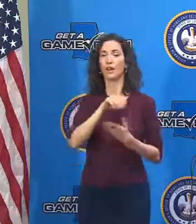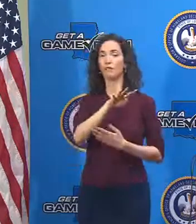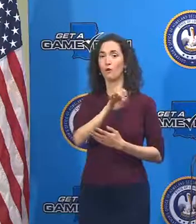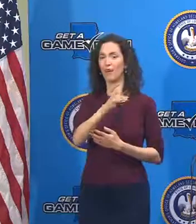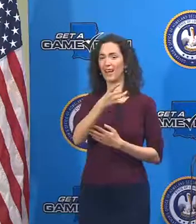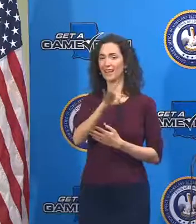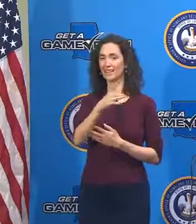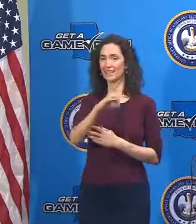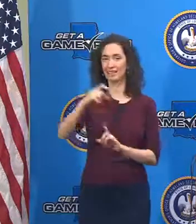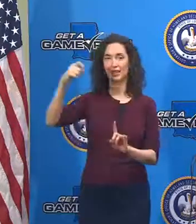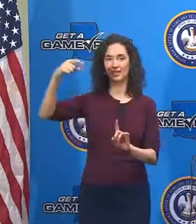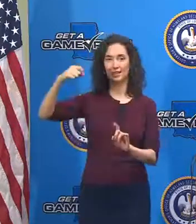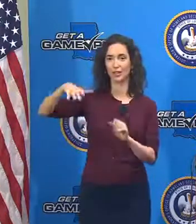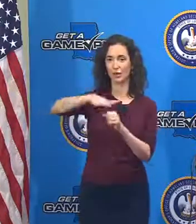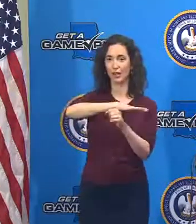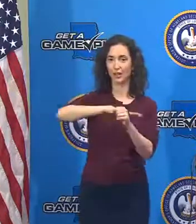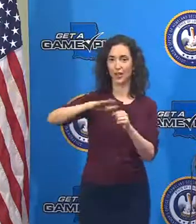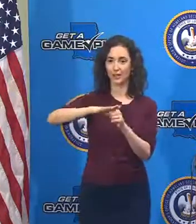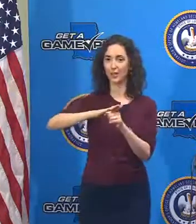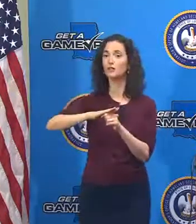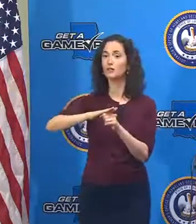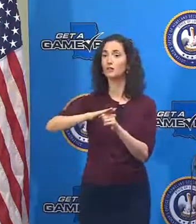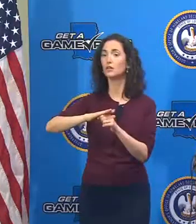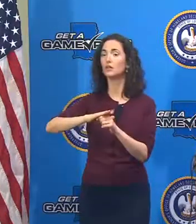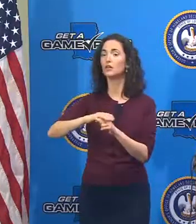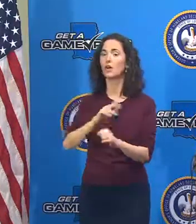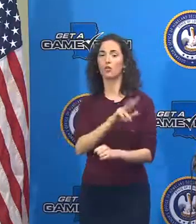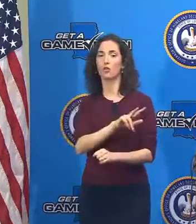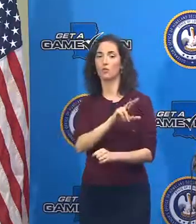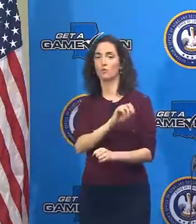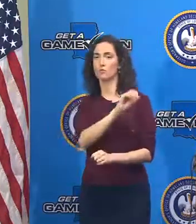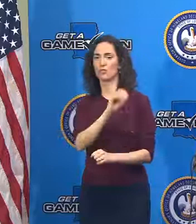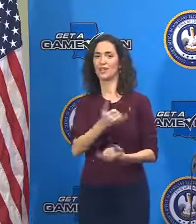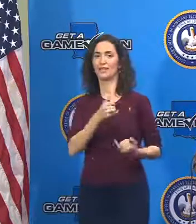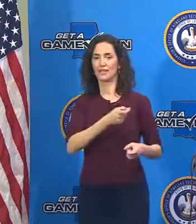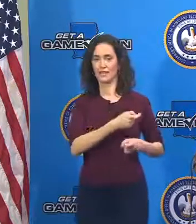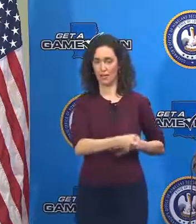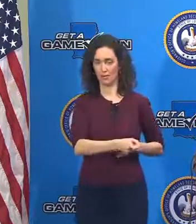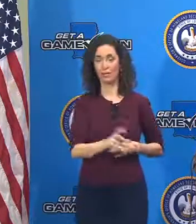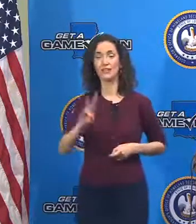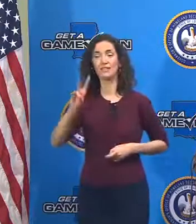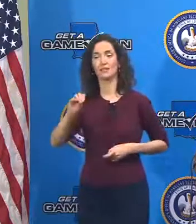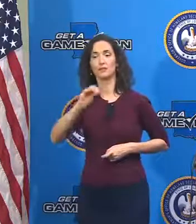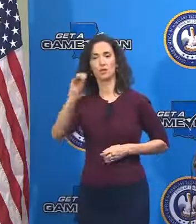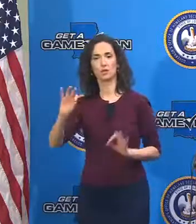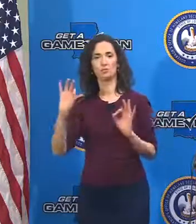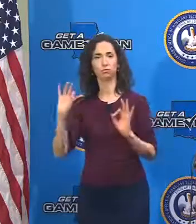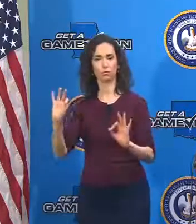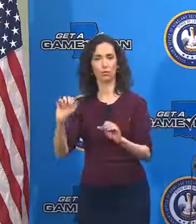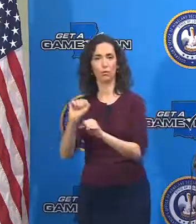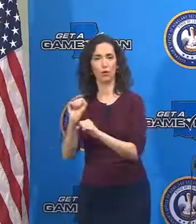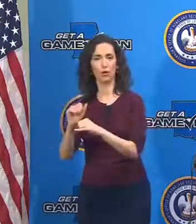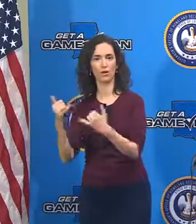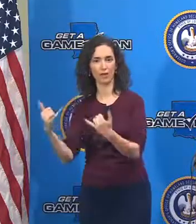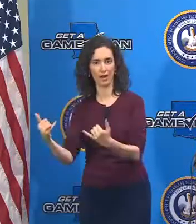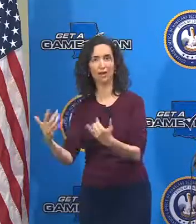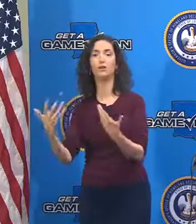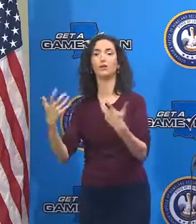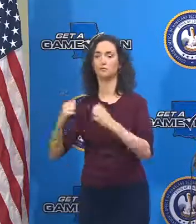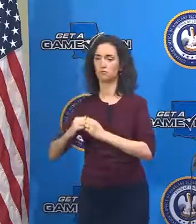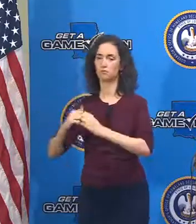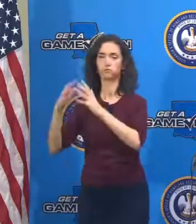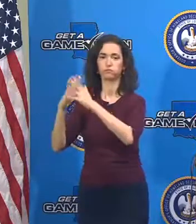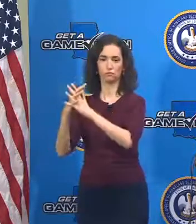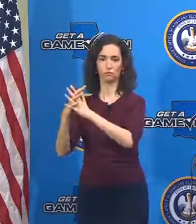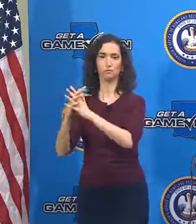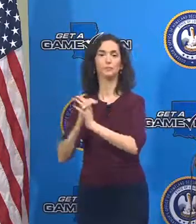impacted area, 30% of them are still damaged. 70% of them are functioning and have been reconstituted since